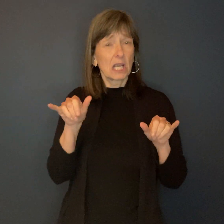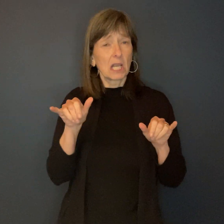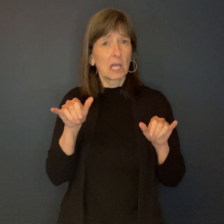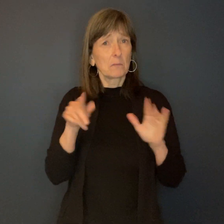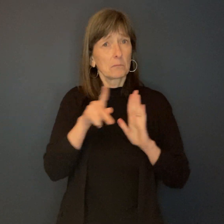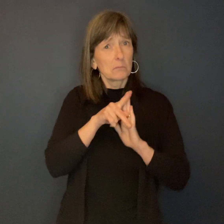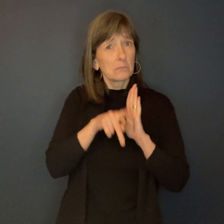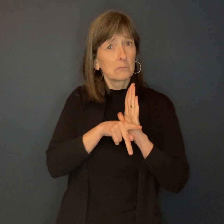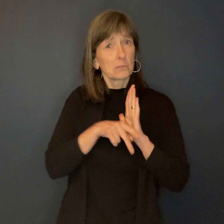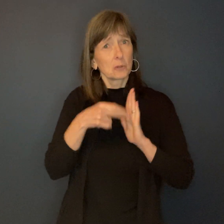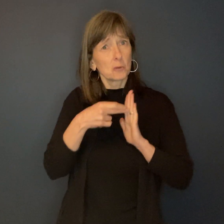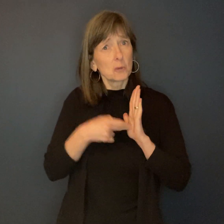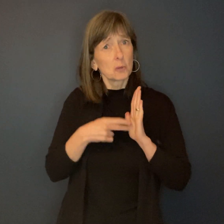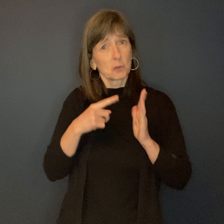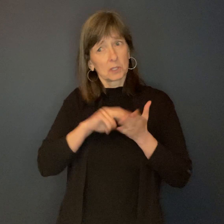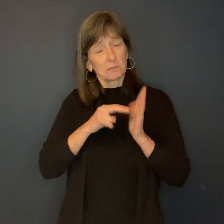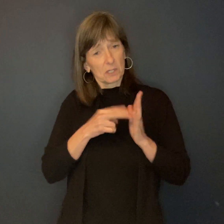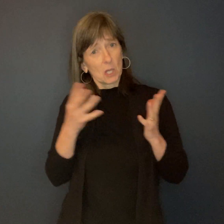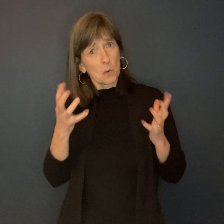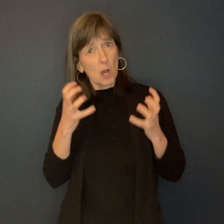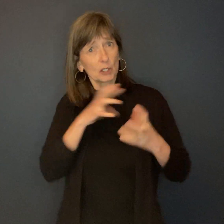idea of inclusion and diversity,